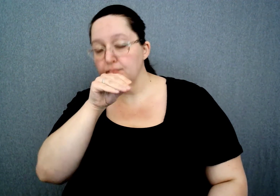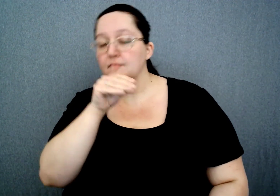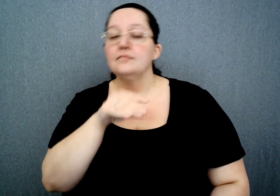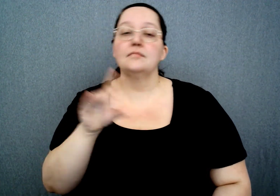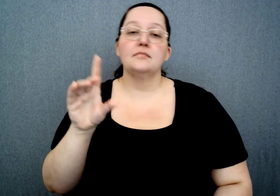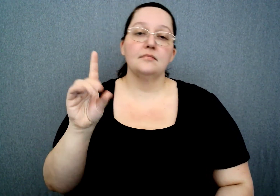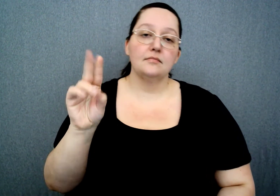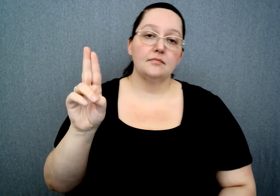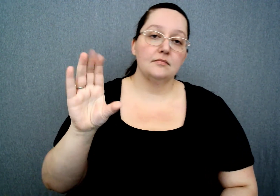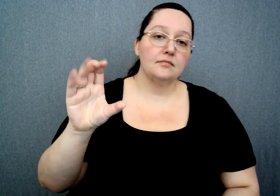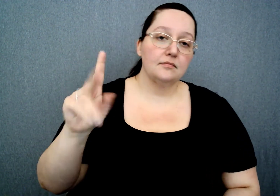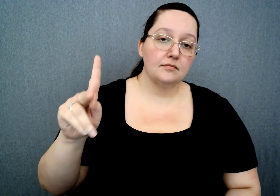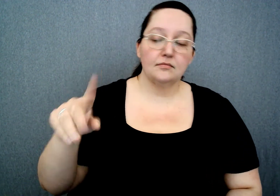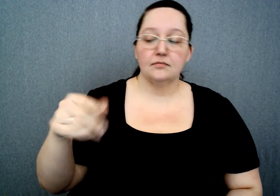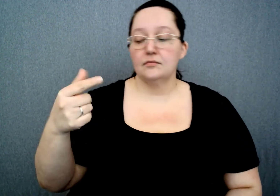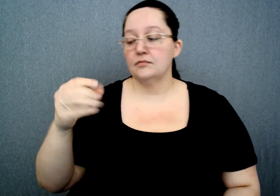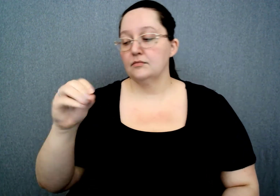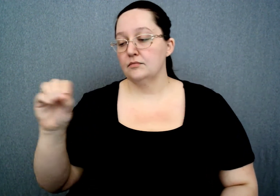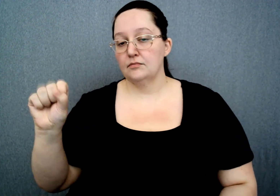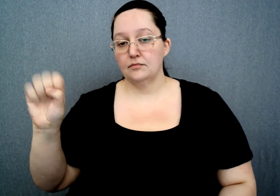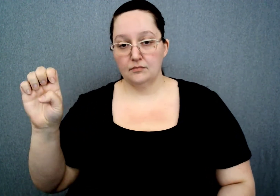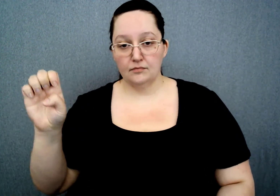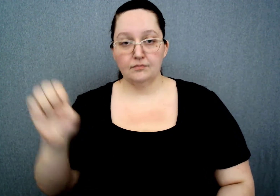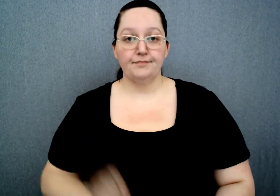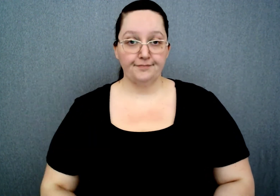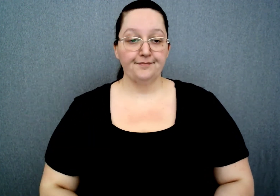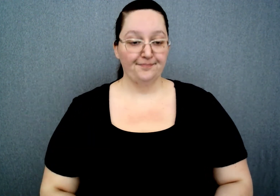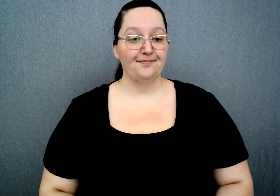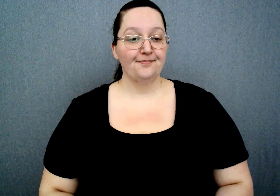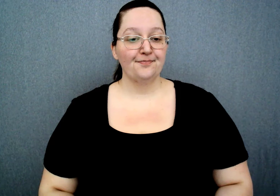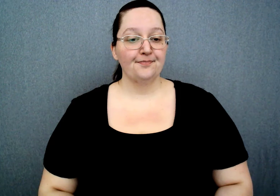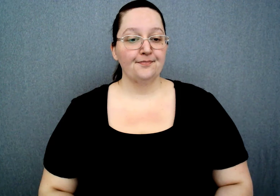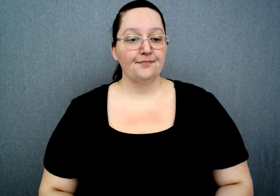like you would with chicken. Duck or goose, you pick which handshake you like.